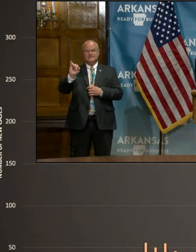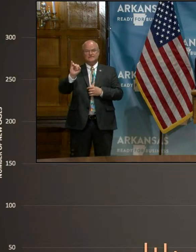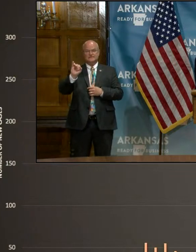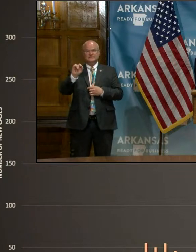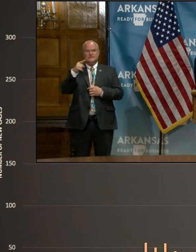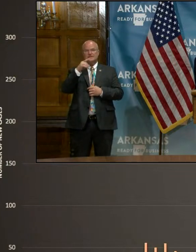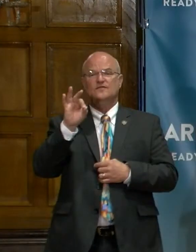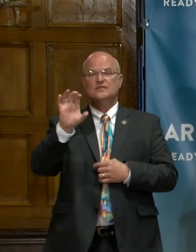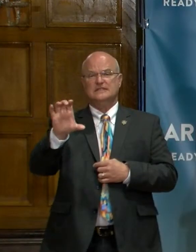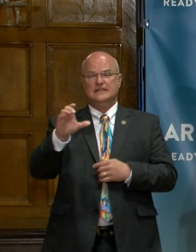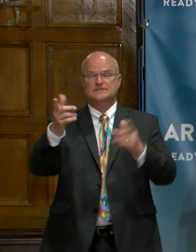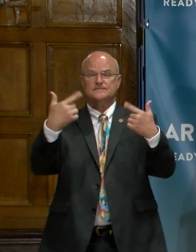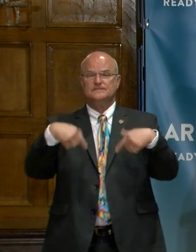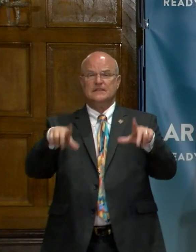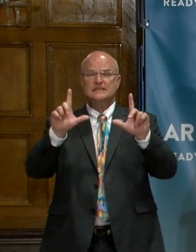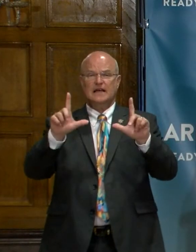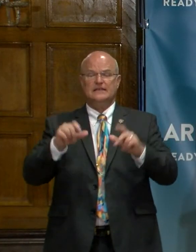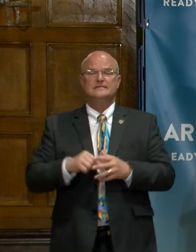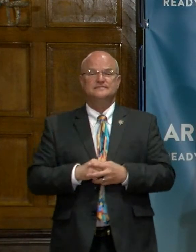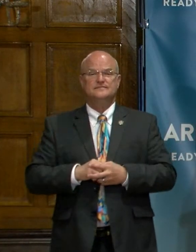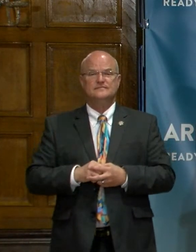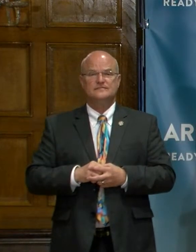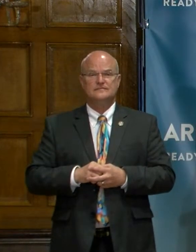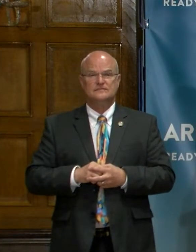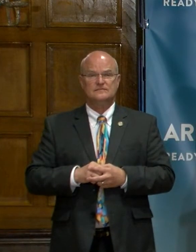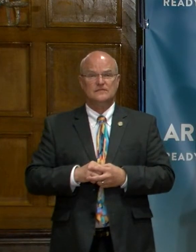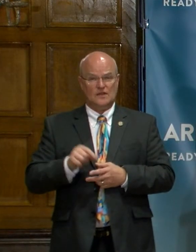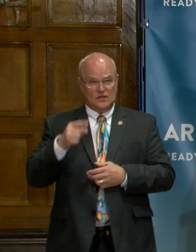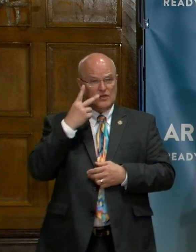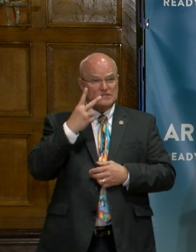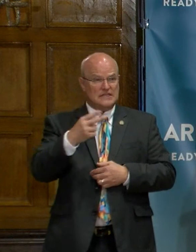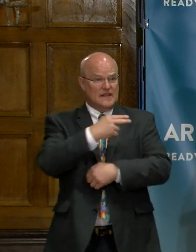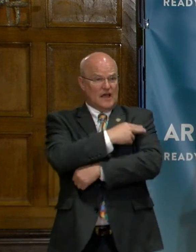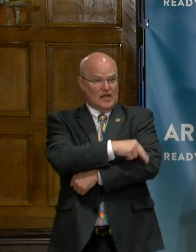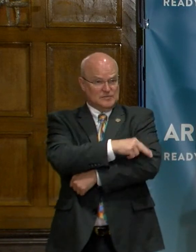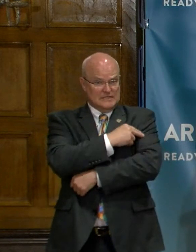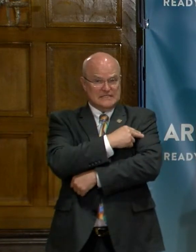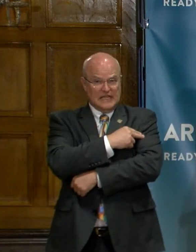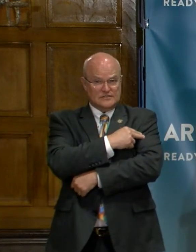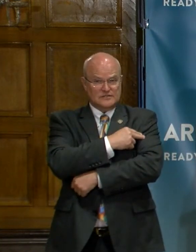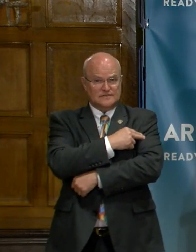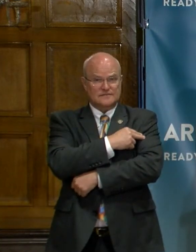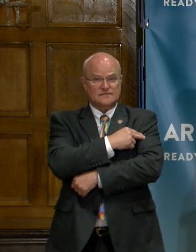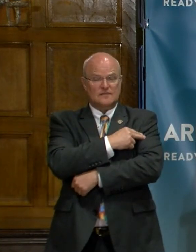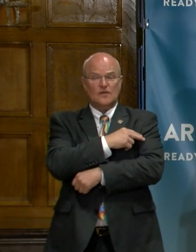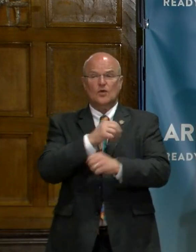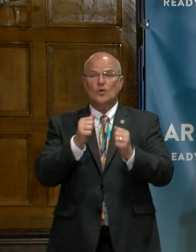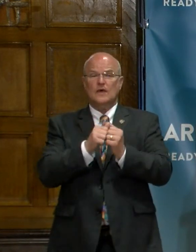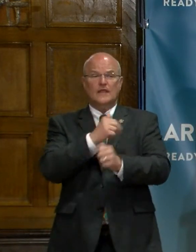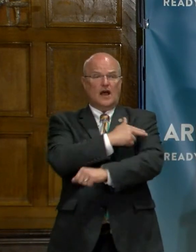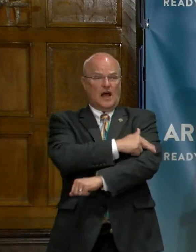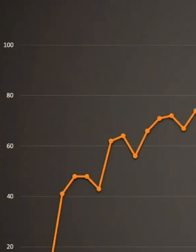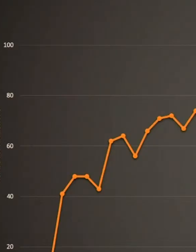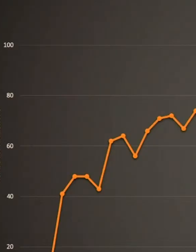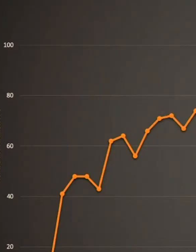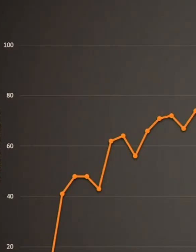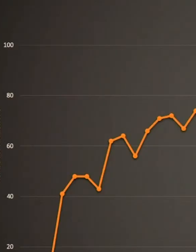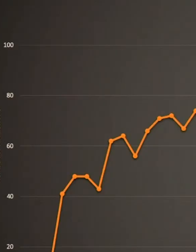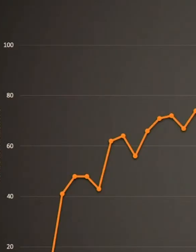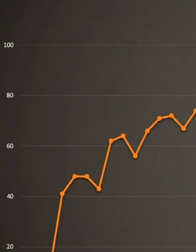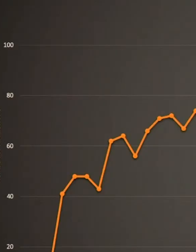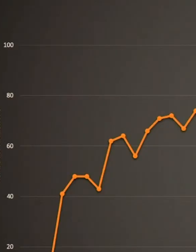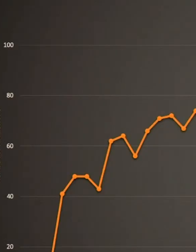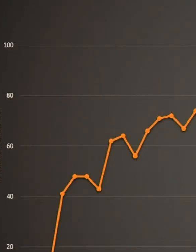Institute. If you go to the next slide, you can see the hospitalizations, and with our hospitalizations down